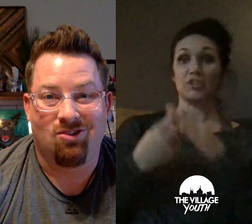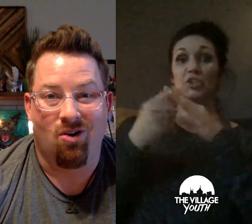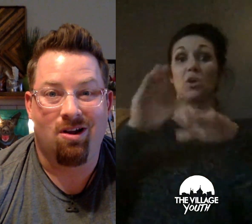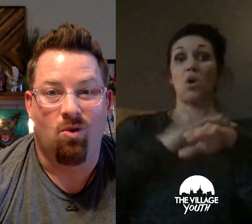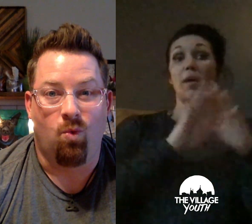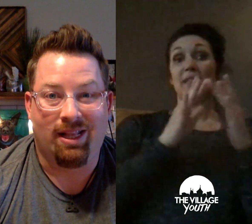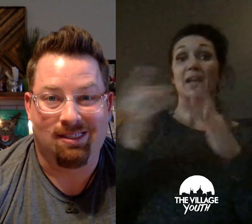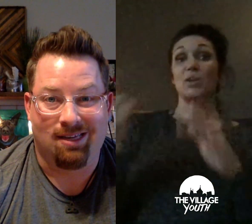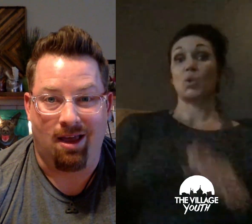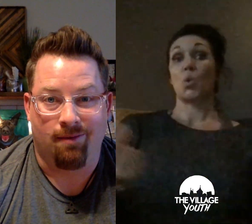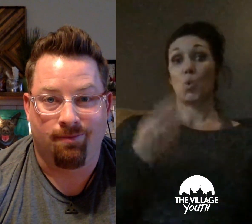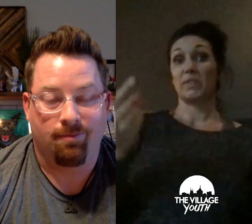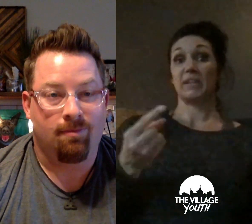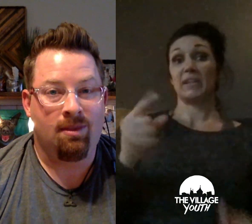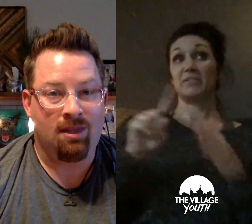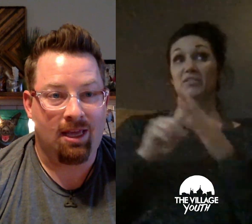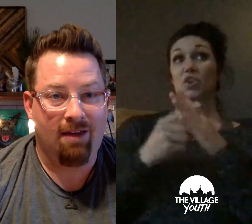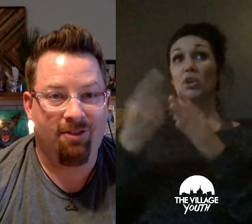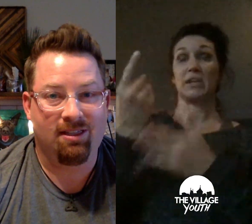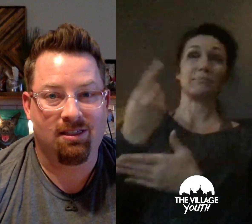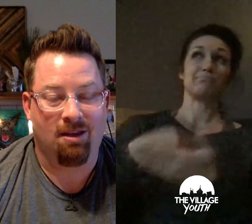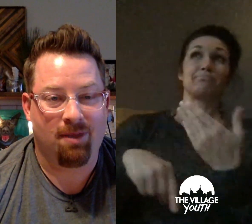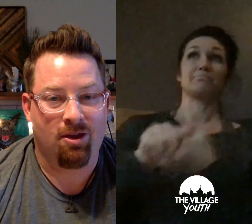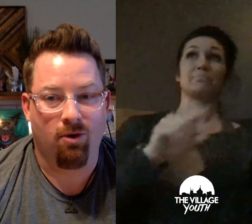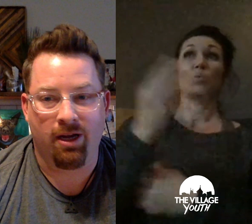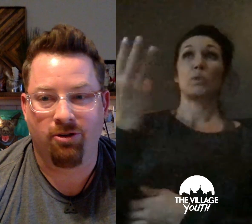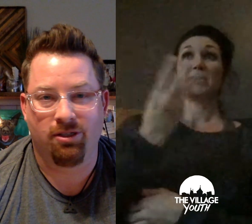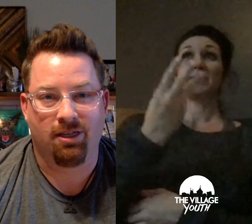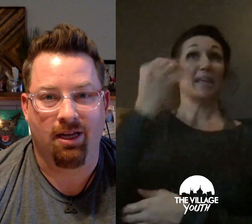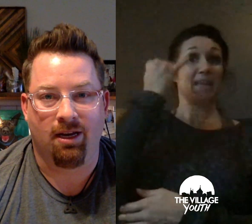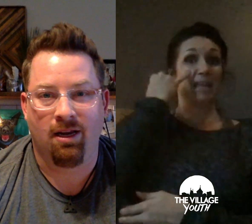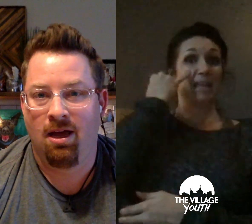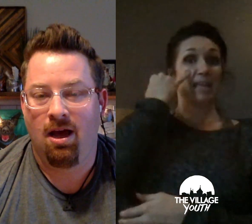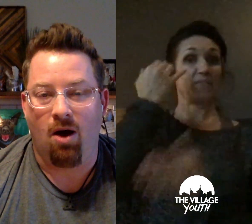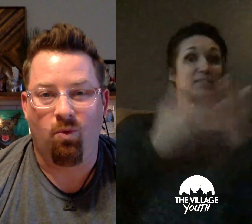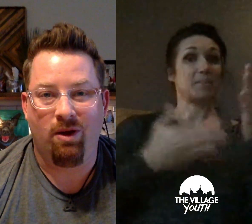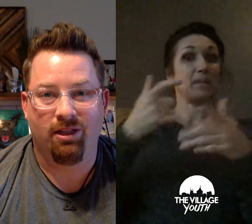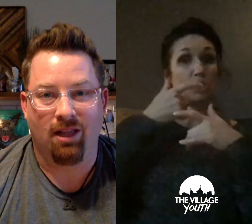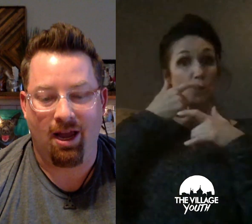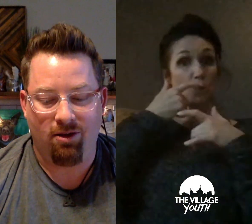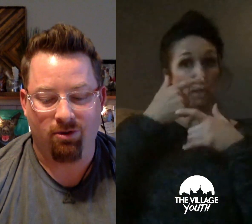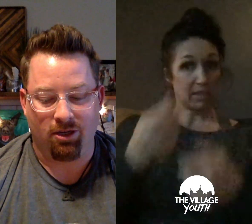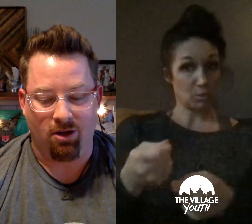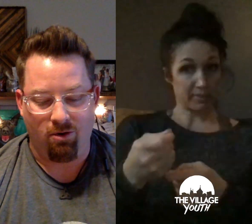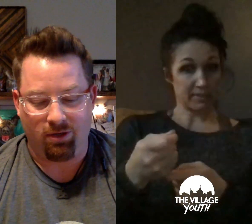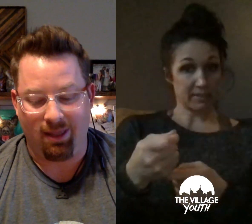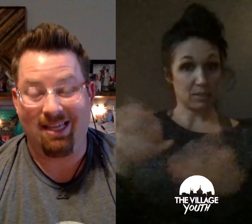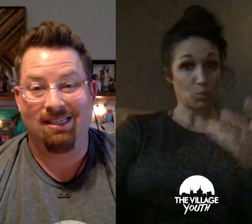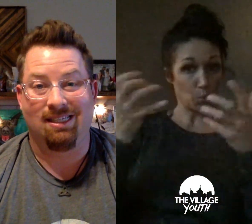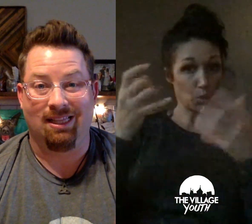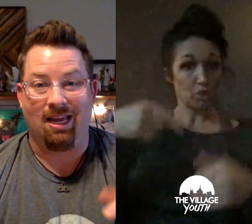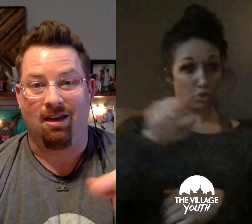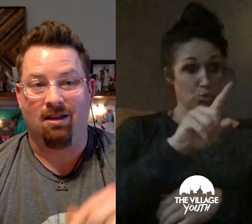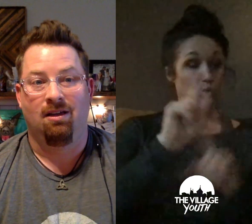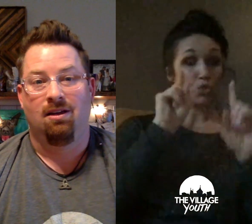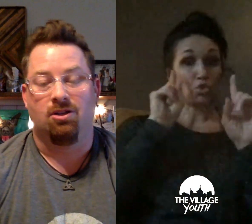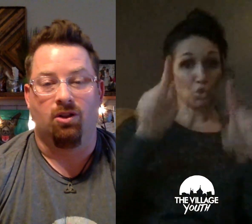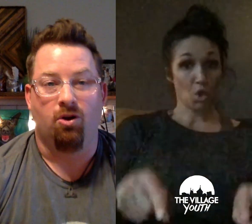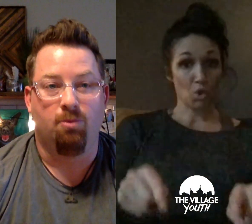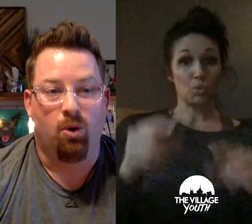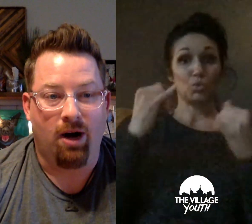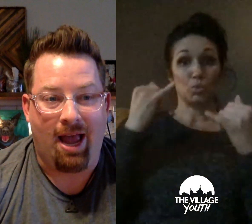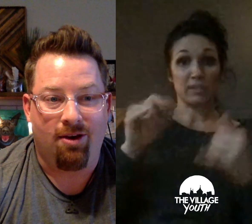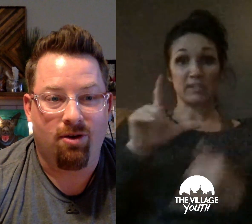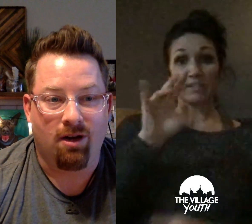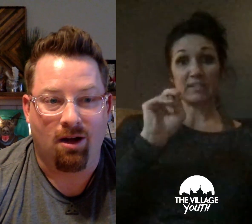that starting Wednesday. If this is something you are interested in, we would like you to go to this link to